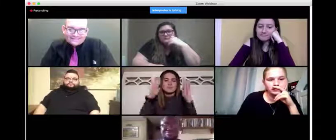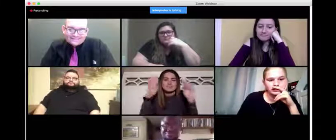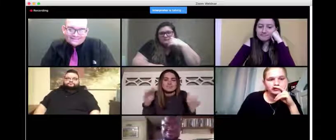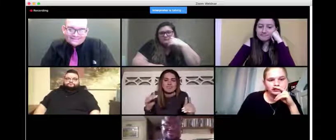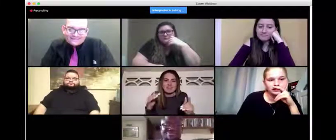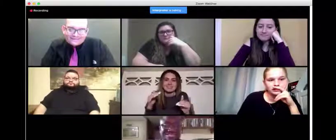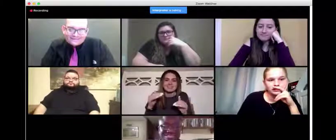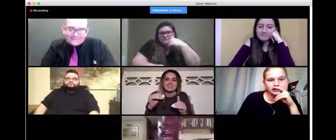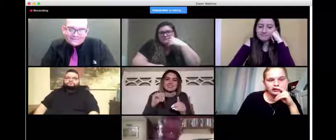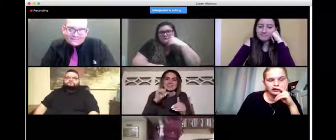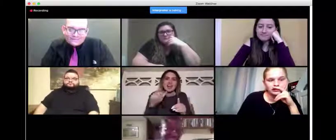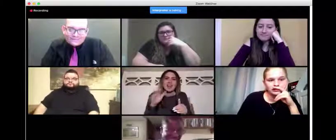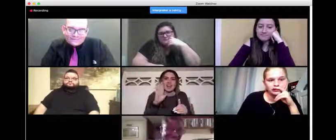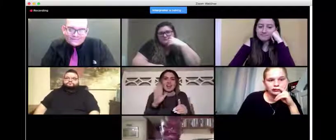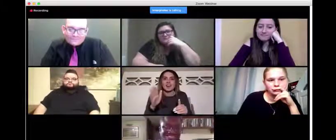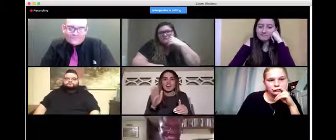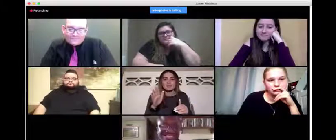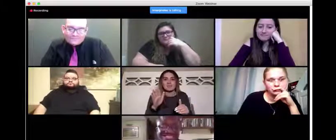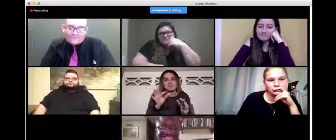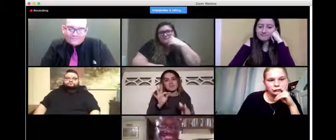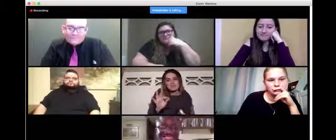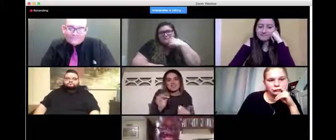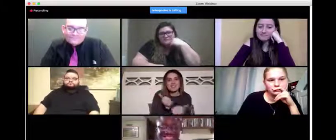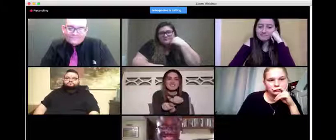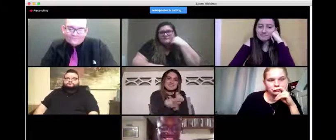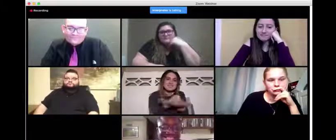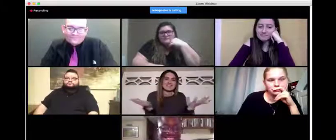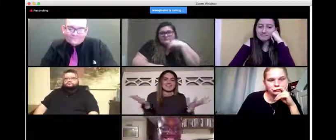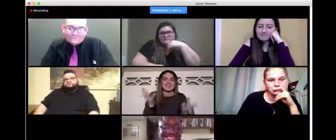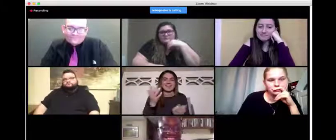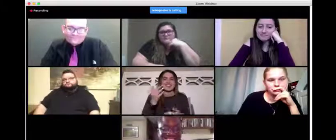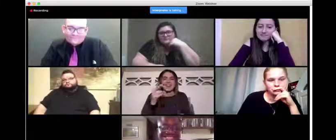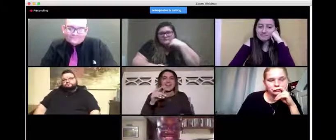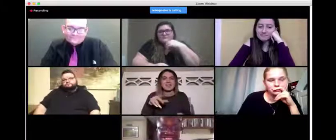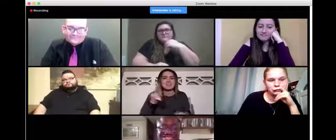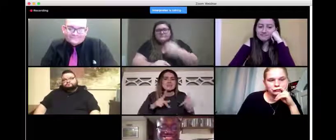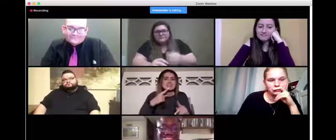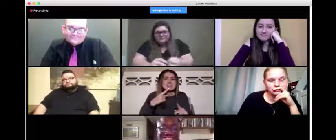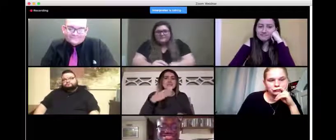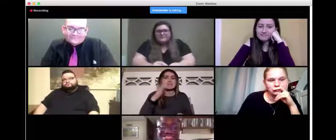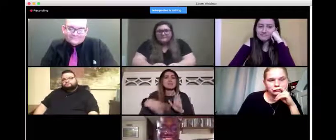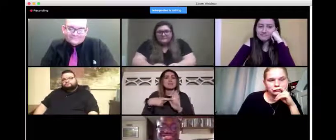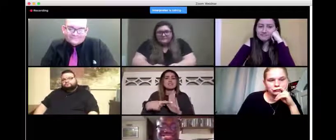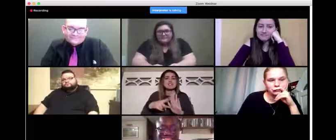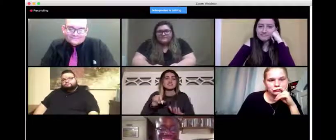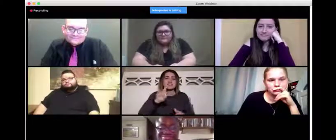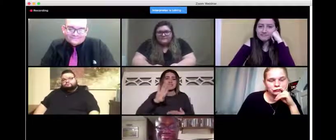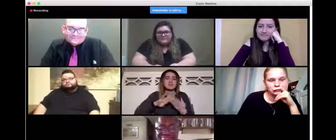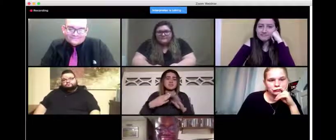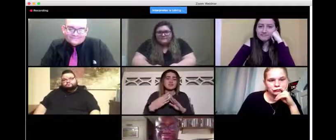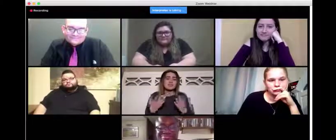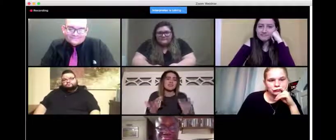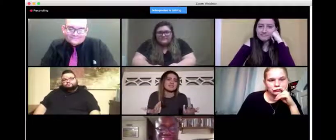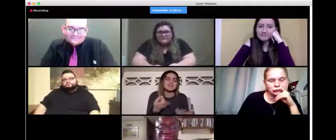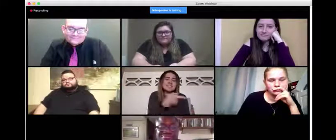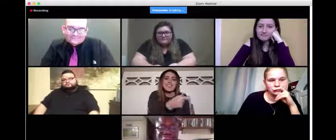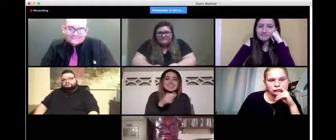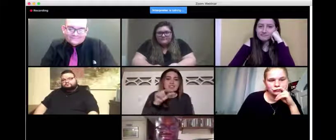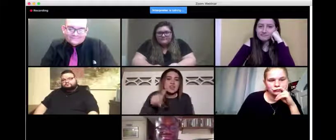perfect and peachy keen. They had, I hope that it doesn't get a bad reputation for the deaf community. That's what, all of us on